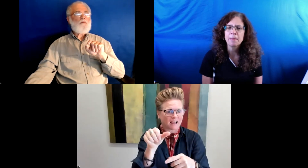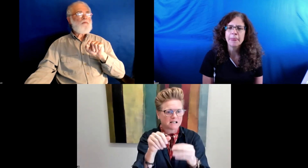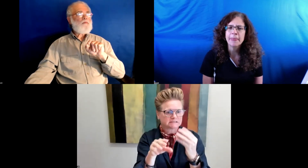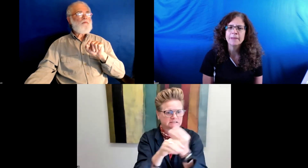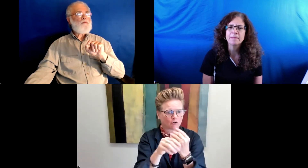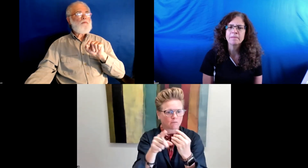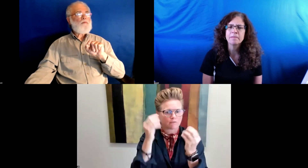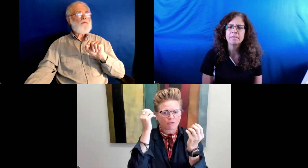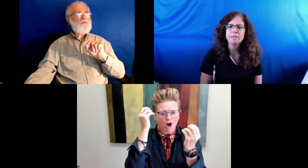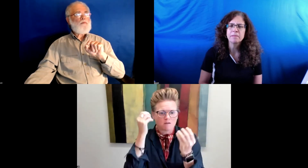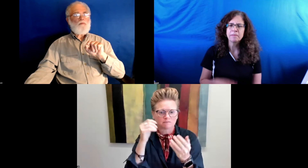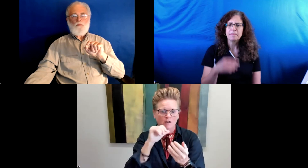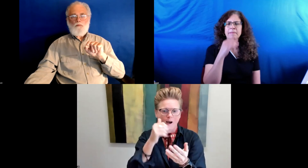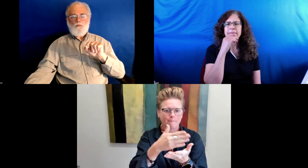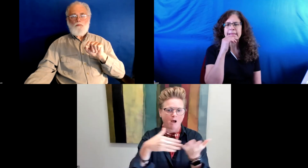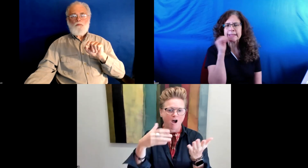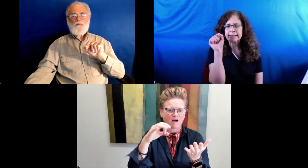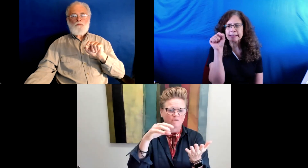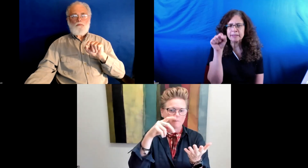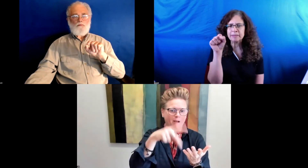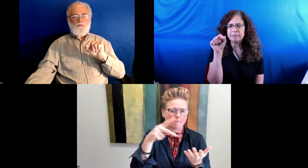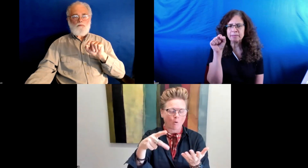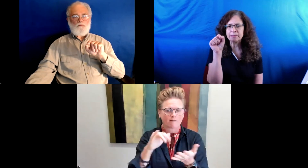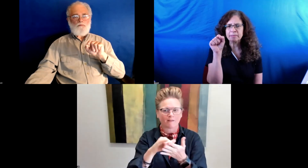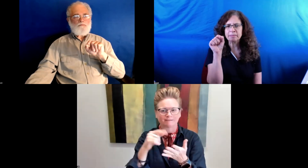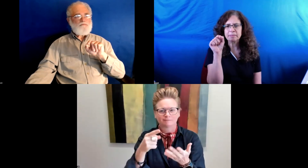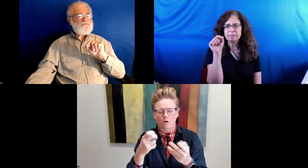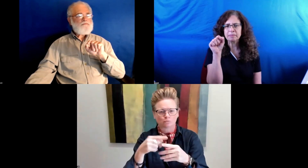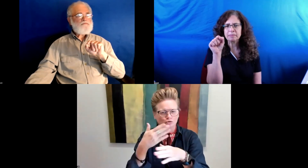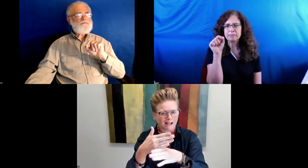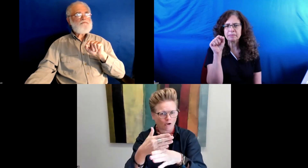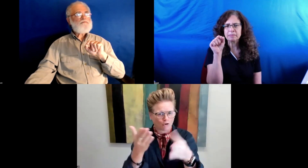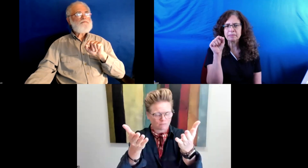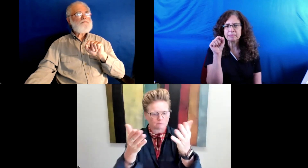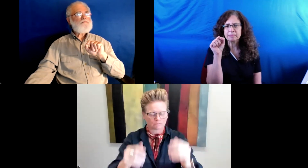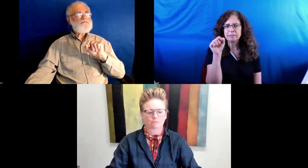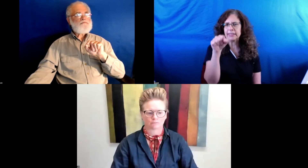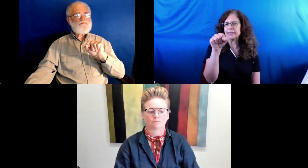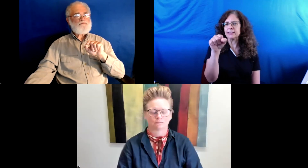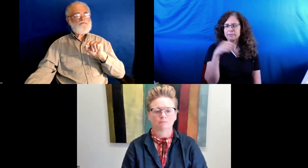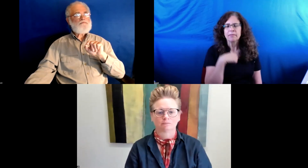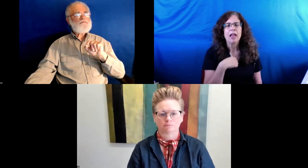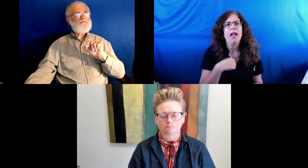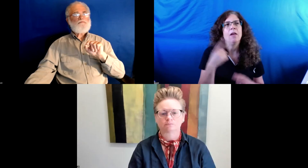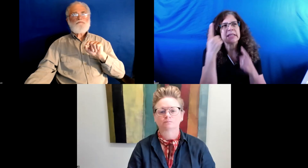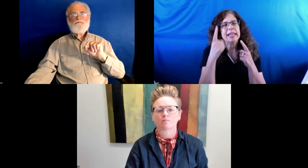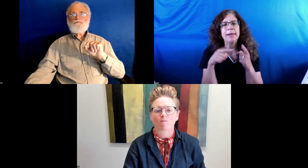Brenda, Lon, do you have any additional thoughts that's not part of the PowerPoint that you wanted to share? Brenda